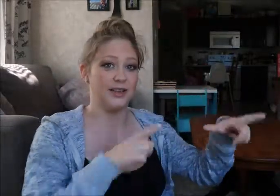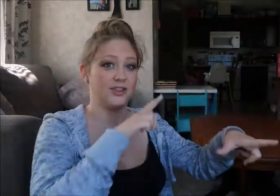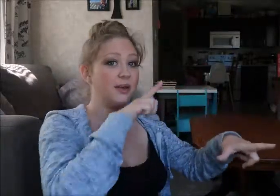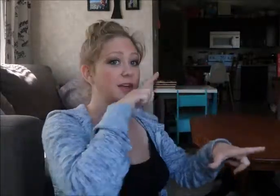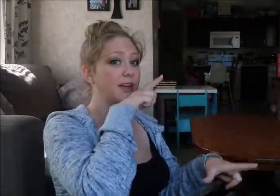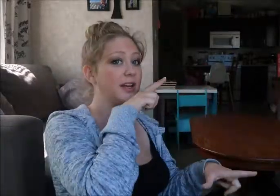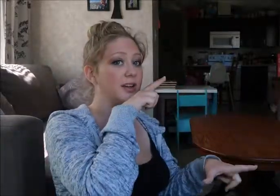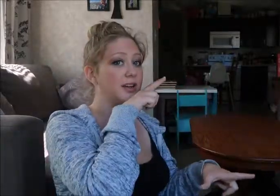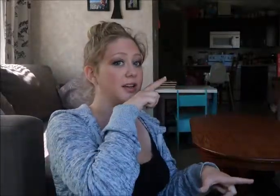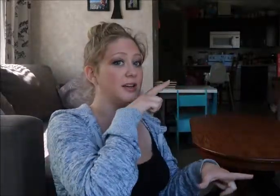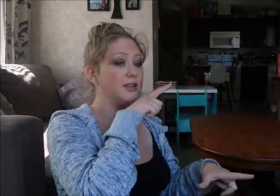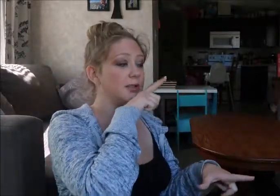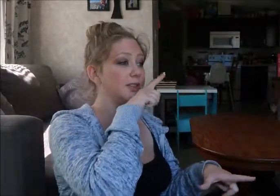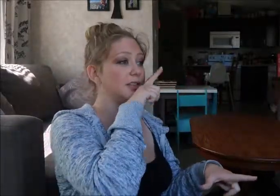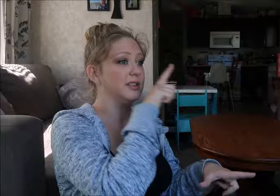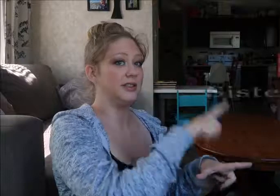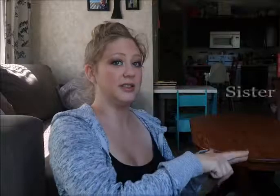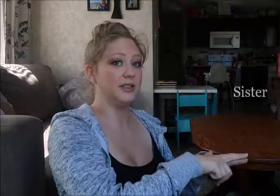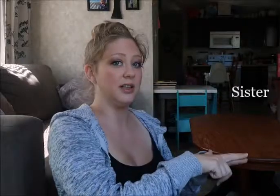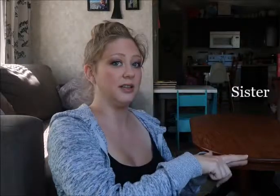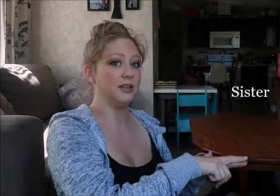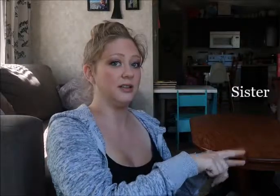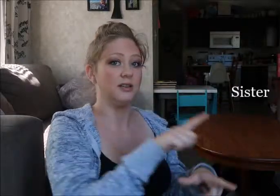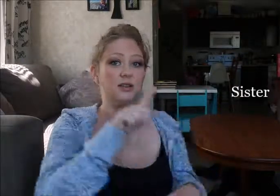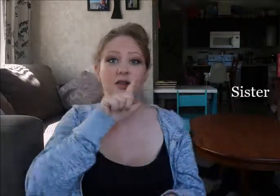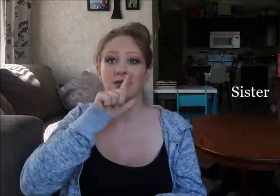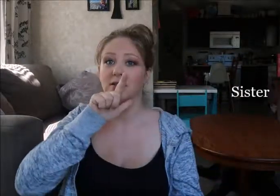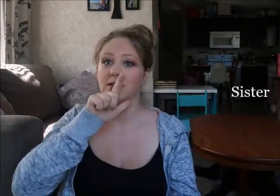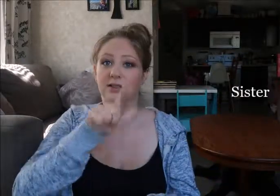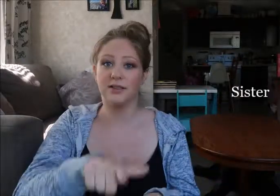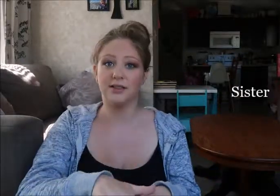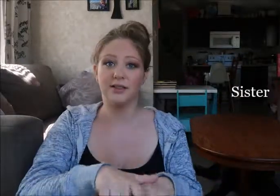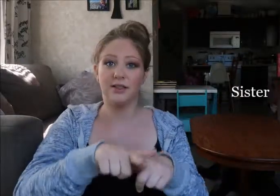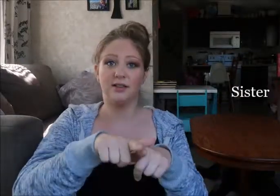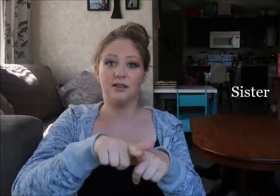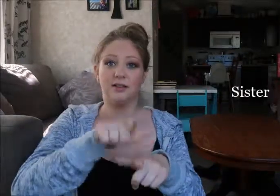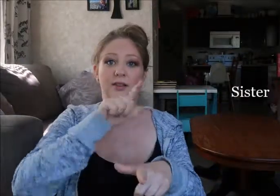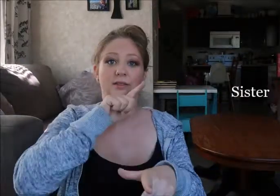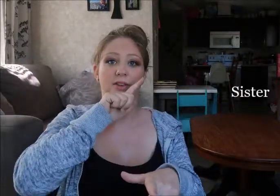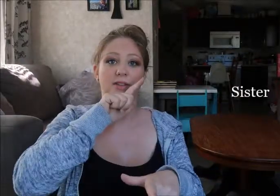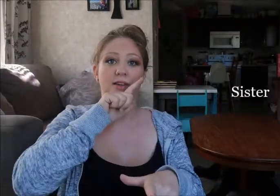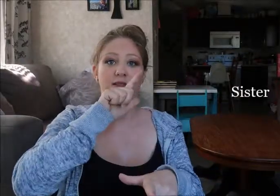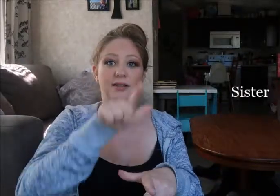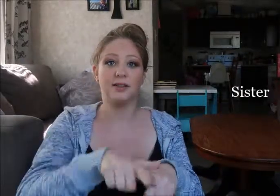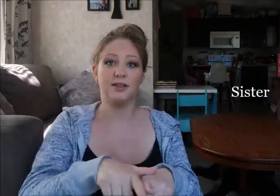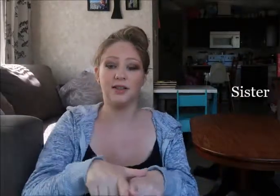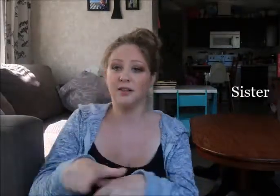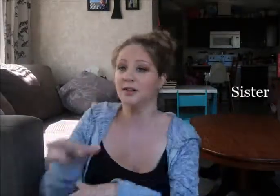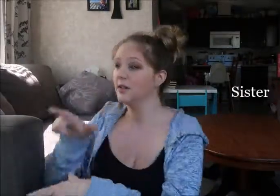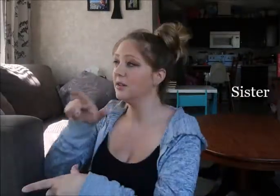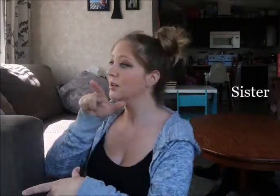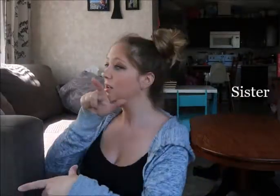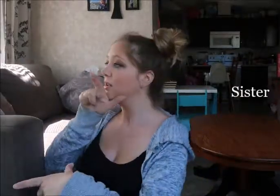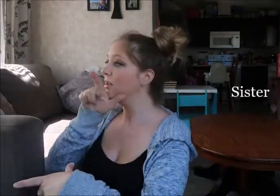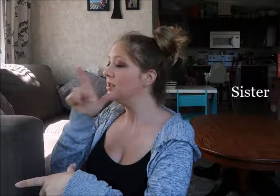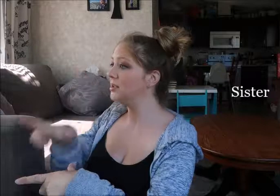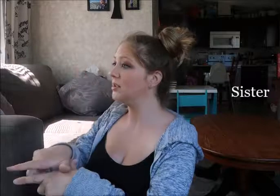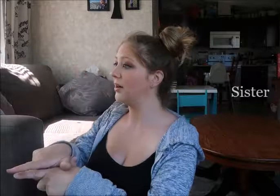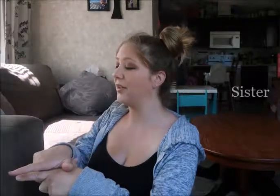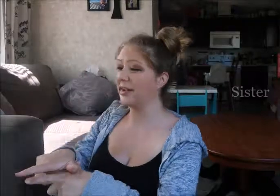L shape down here, so it's sister, sister, if you can see that, sister. So I feel like